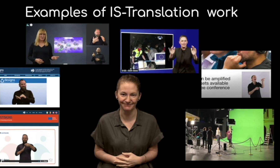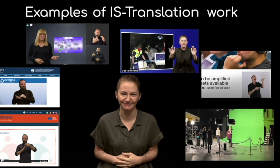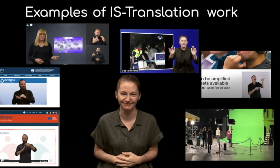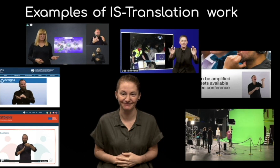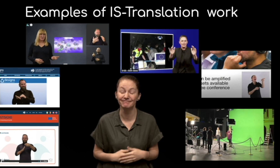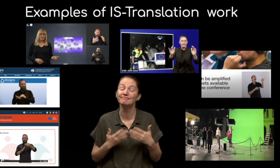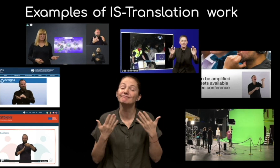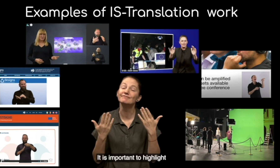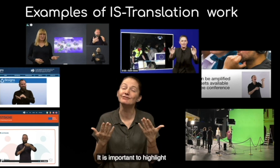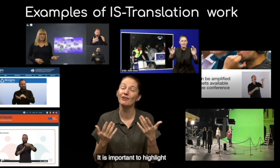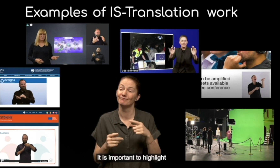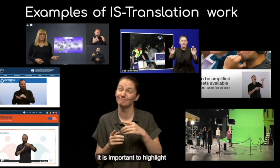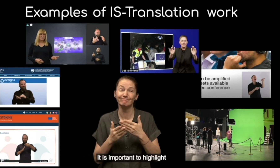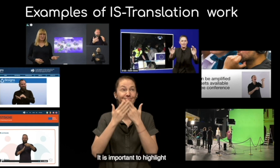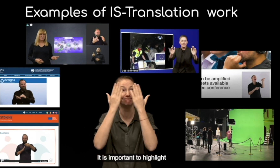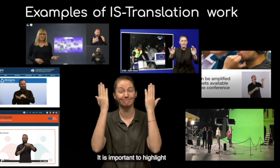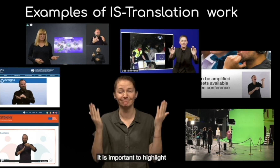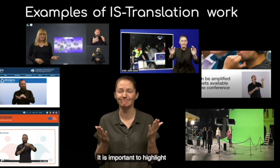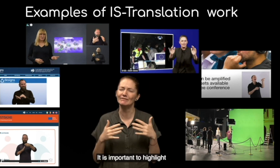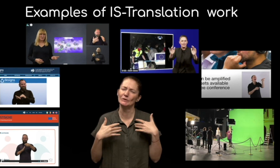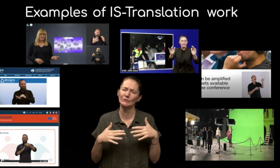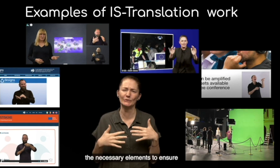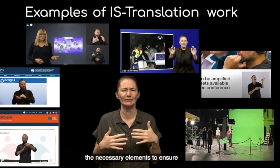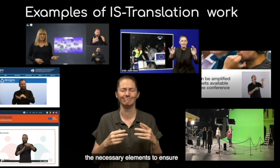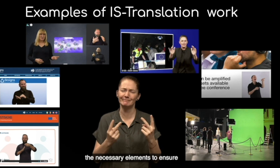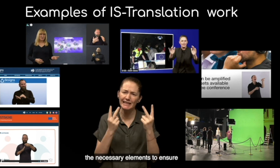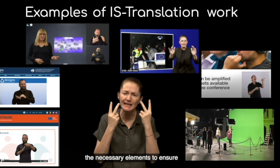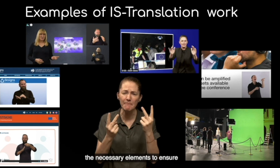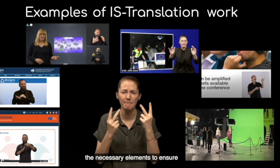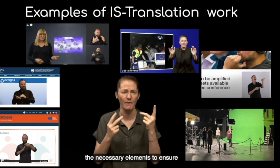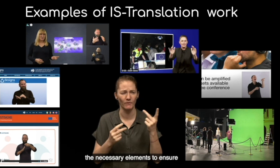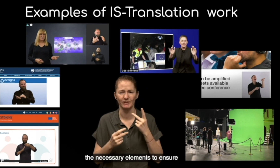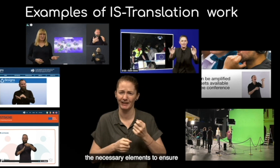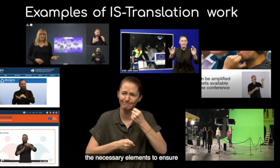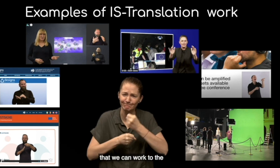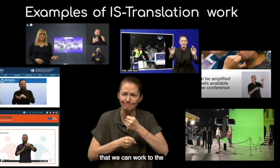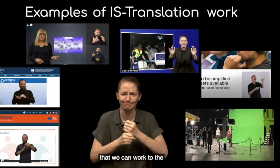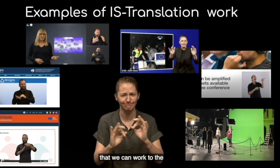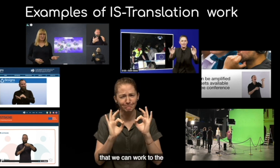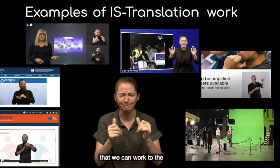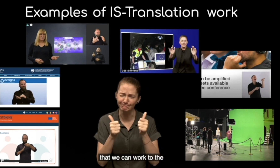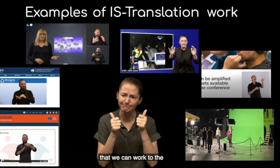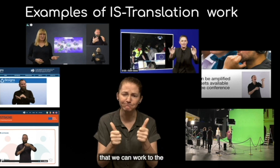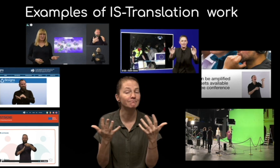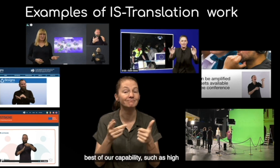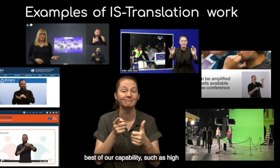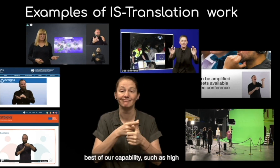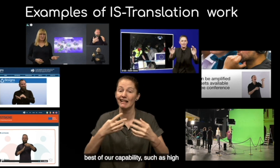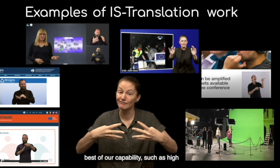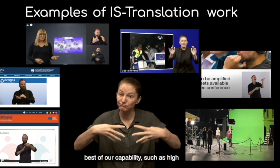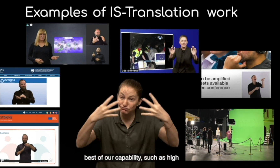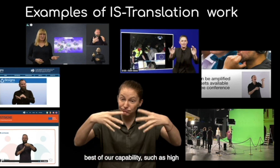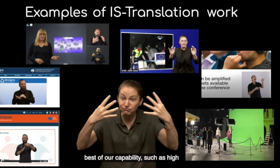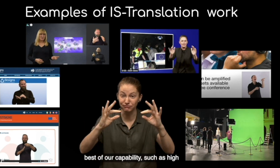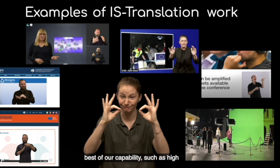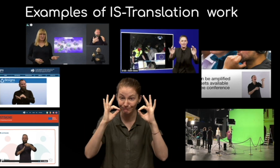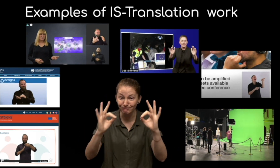It is important to highlight the necessary elements to ensure that we can work to the best of our capacity, such as high quality live